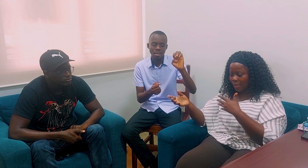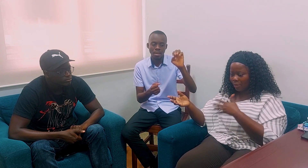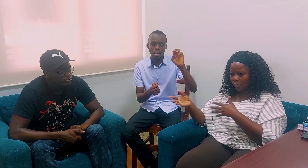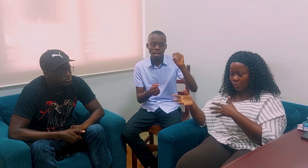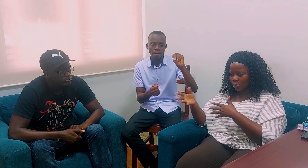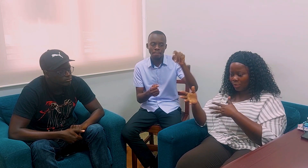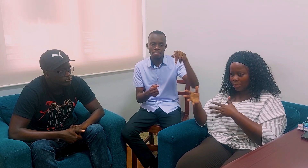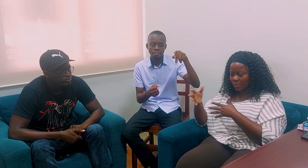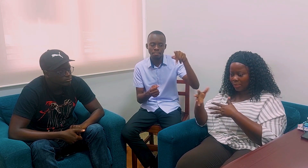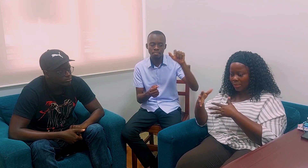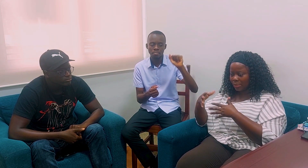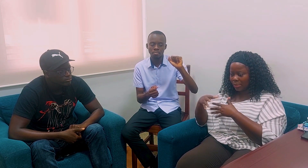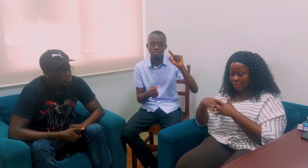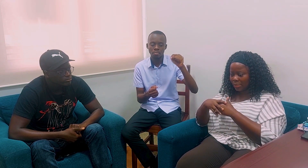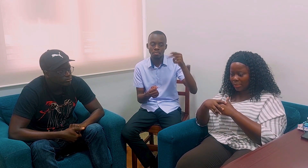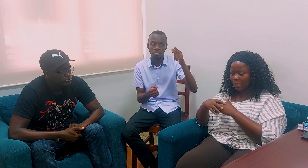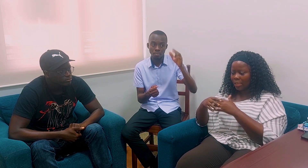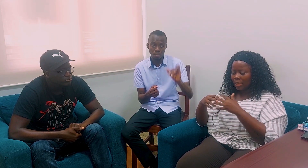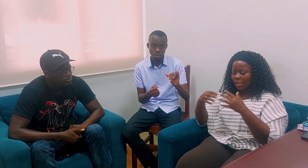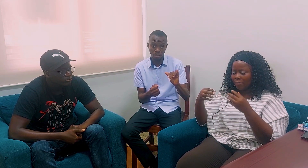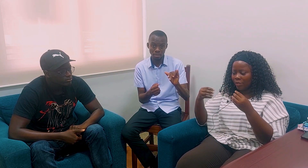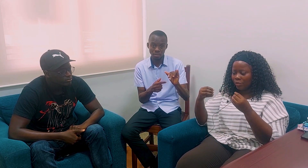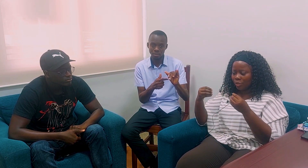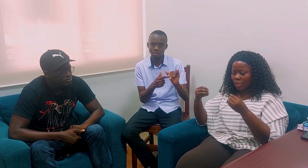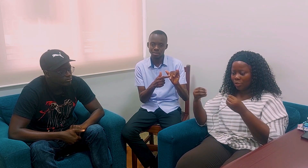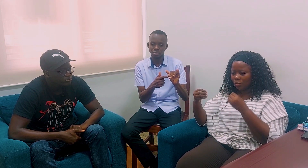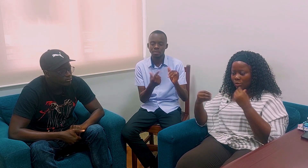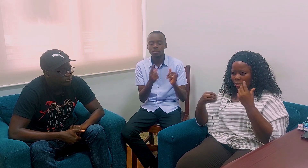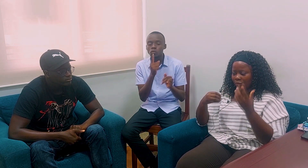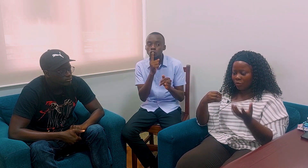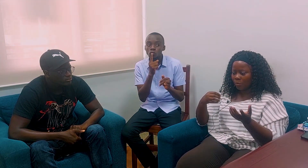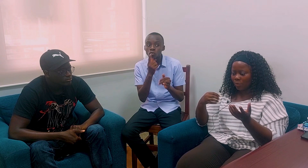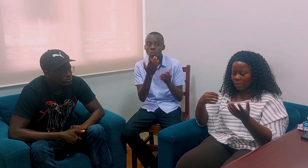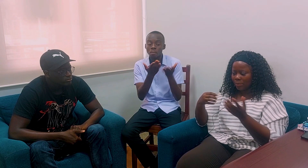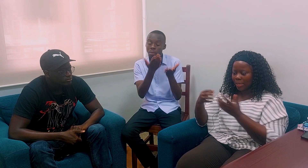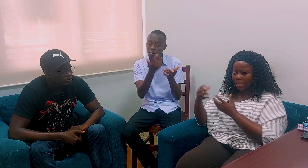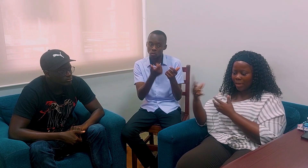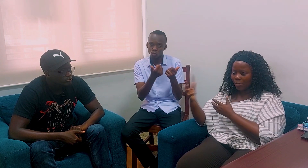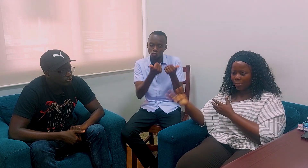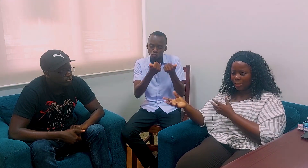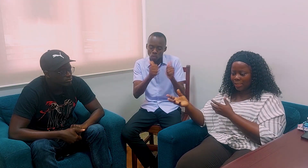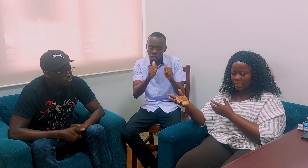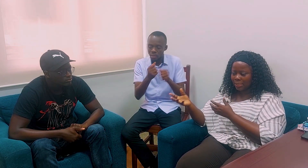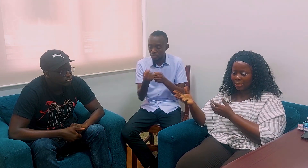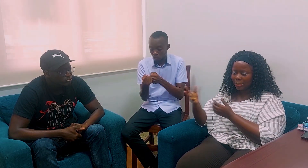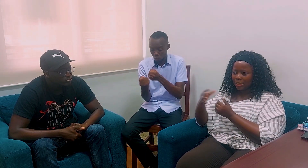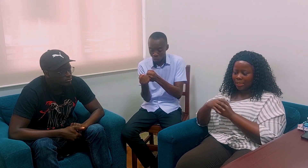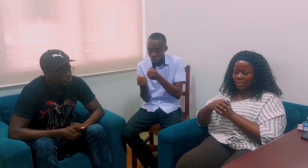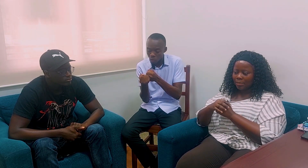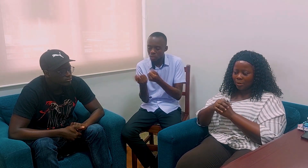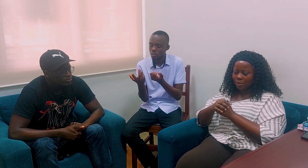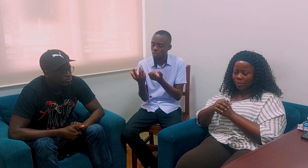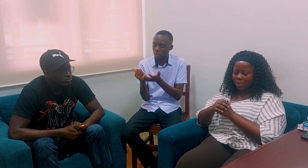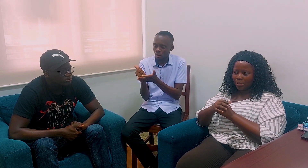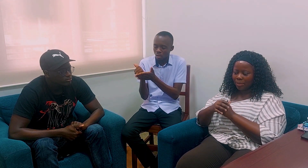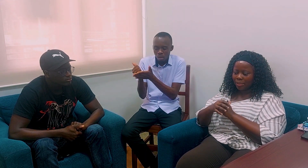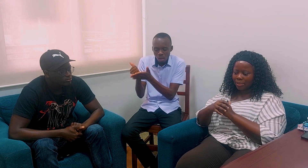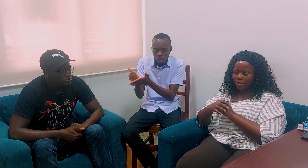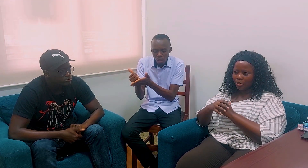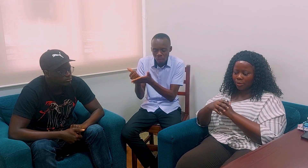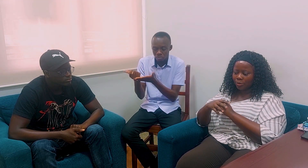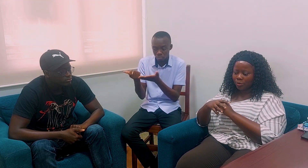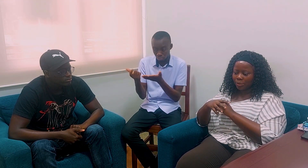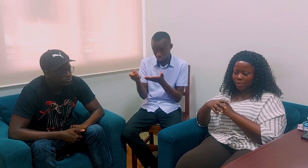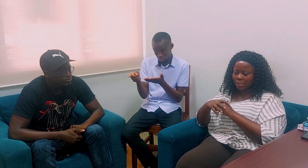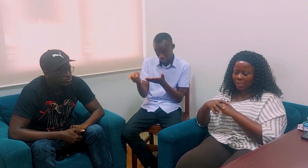And I would want to explain it in the sense that even trying to give support by accommodating someone with a